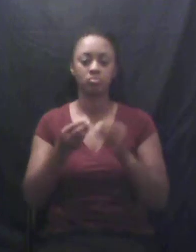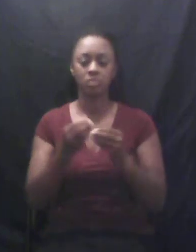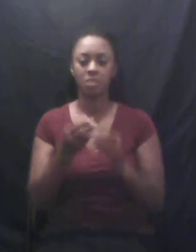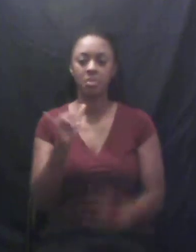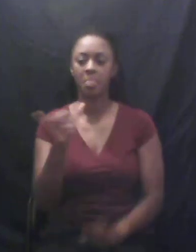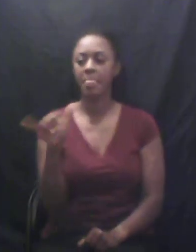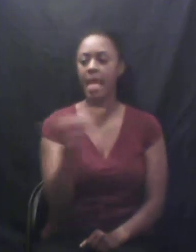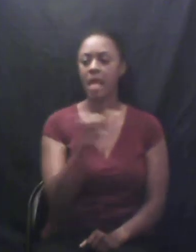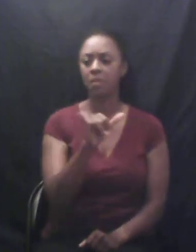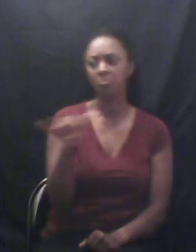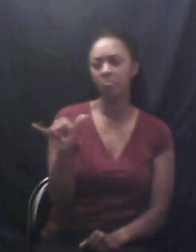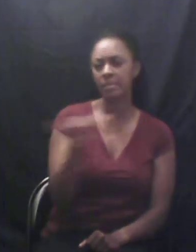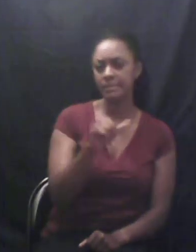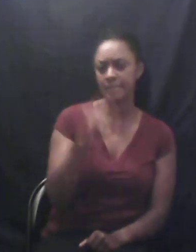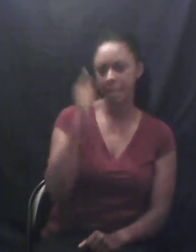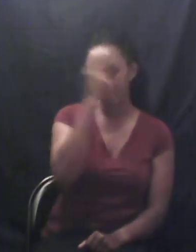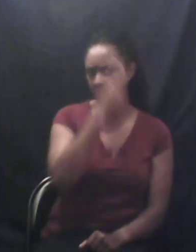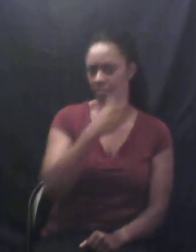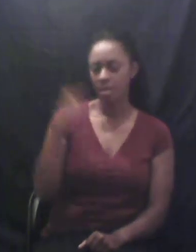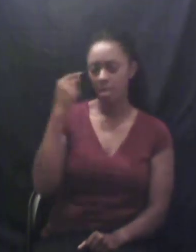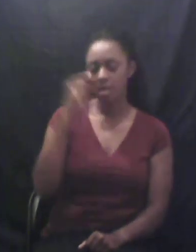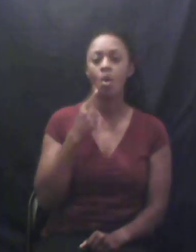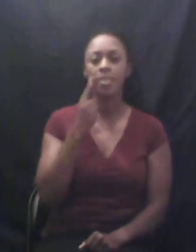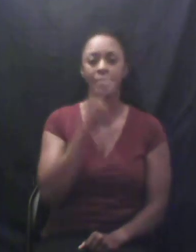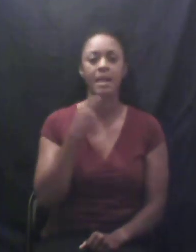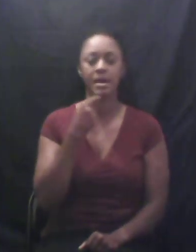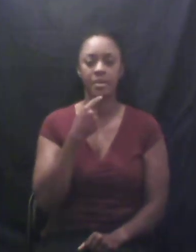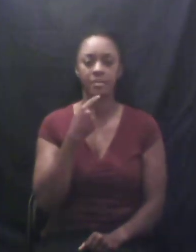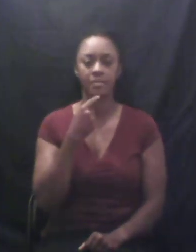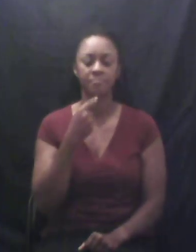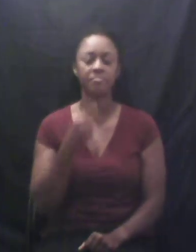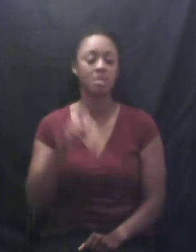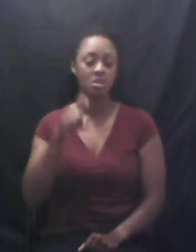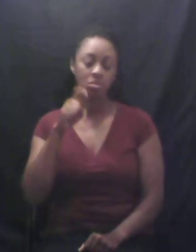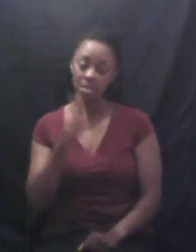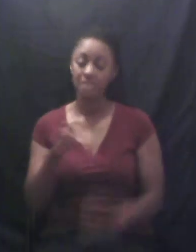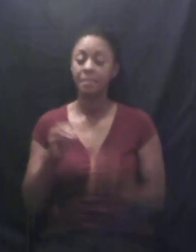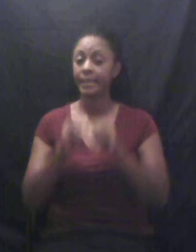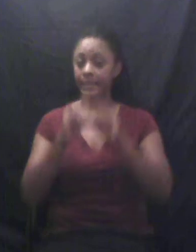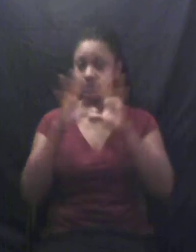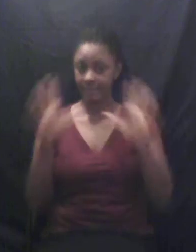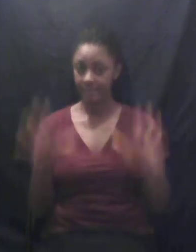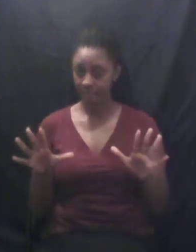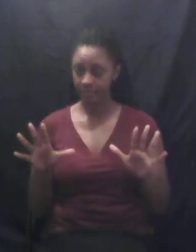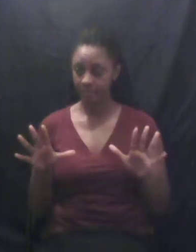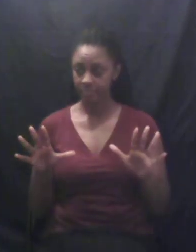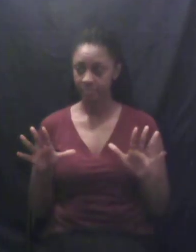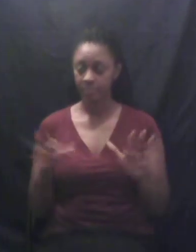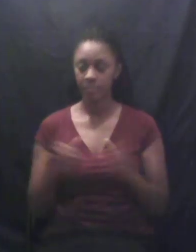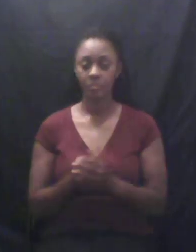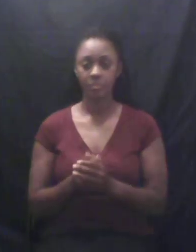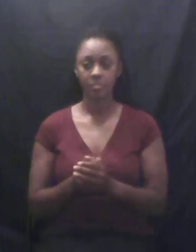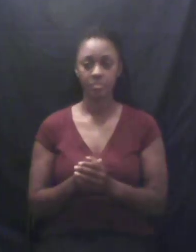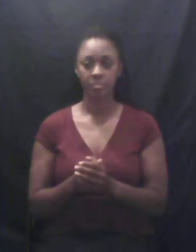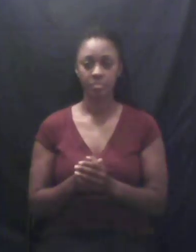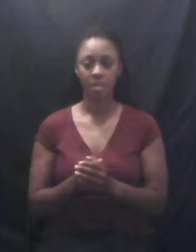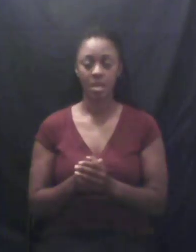You have to, of course, be very clear, and the person has to be able to see your mouth at all